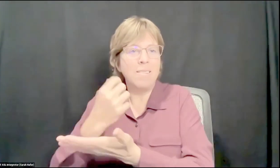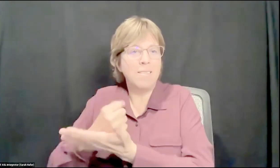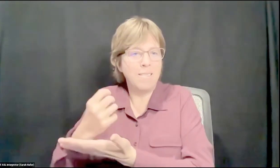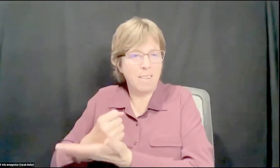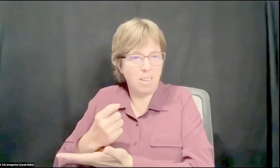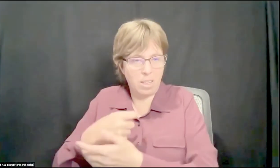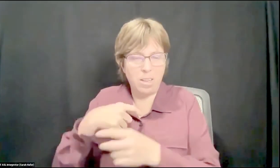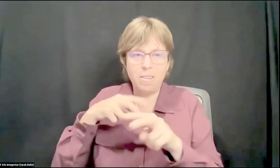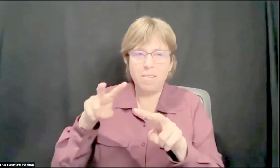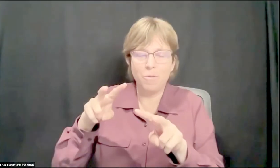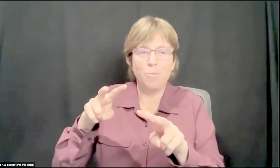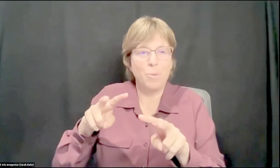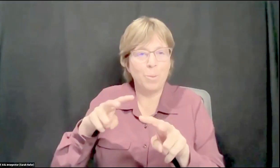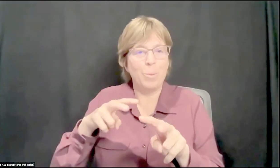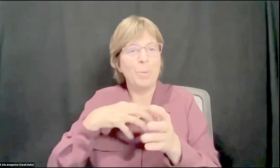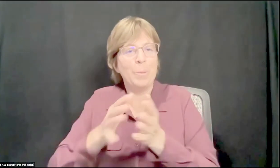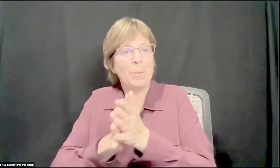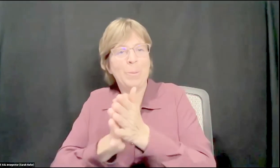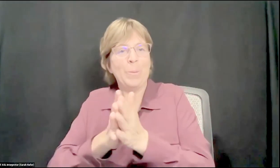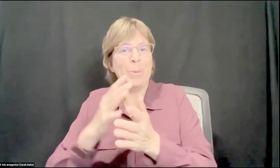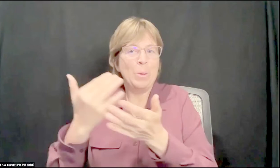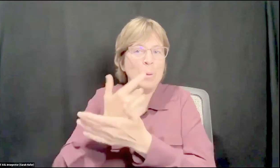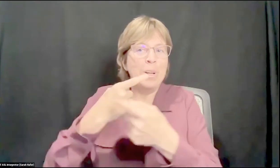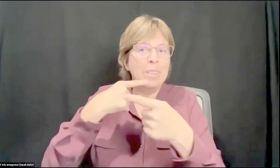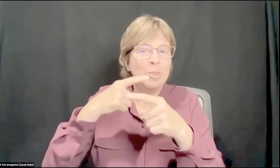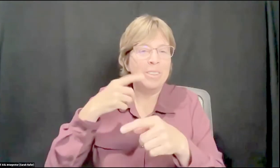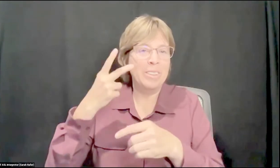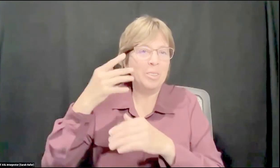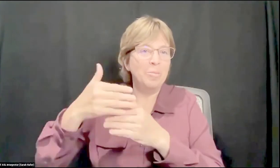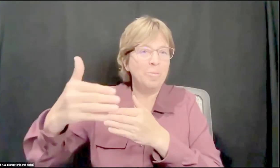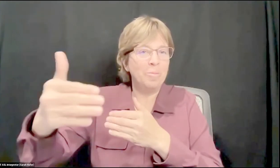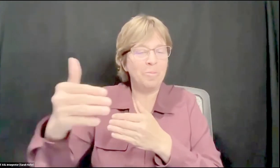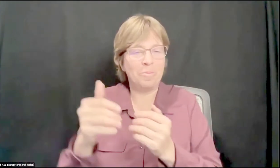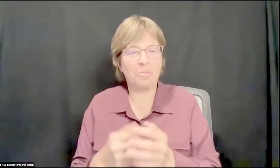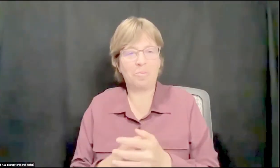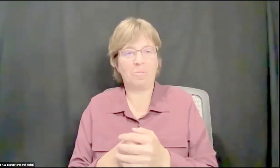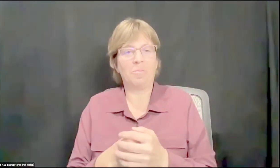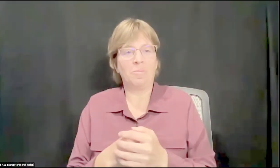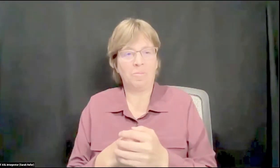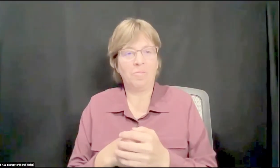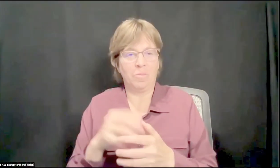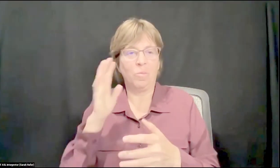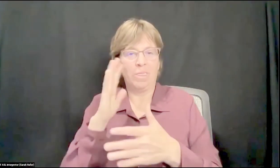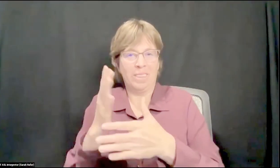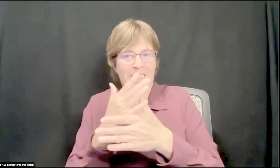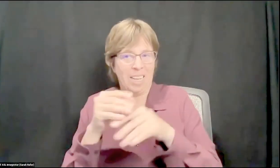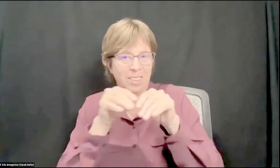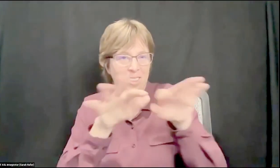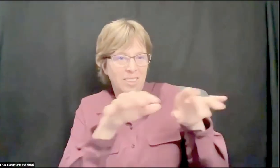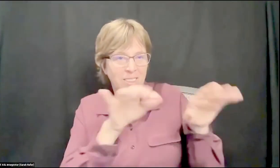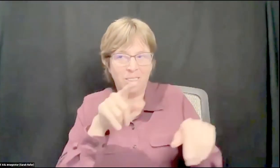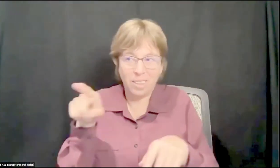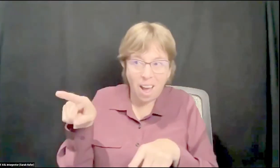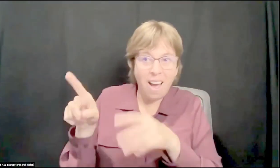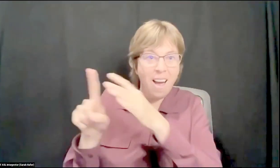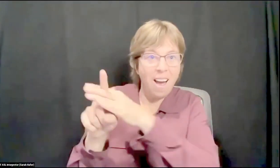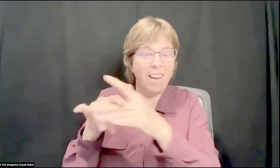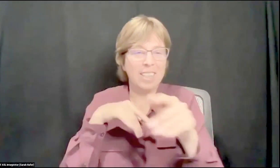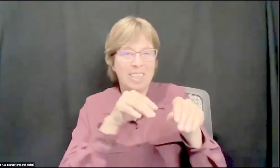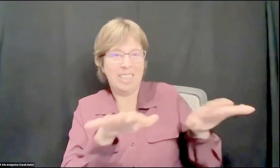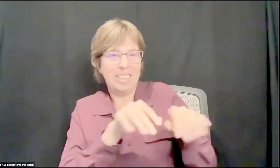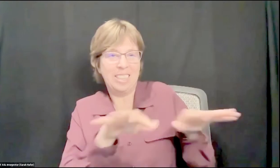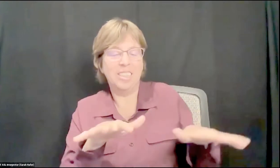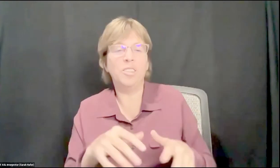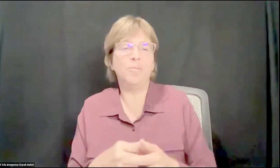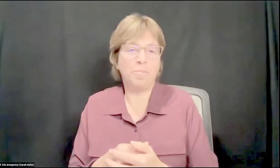out, and we'll be sure to help share those. So with that, I think we're going to go back to a little bit more